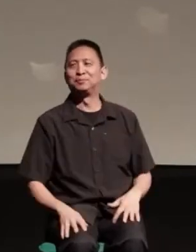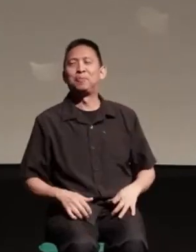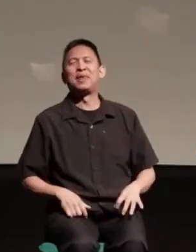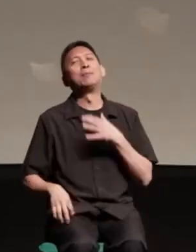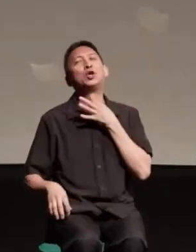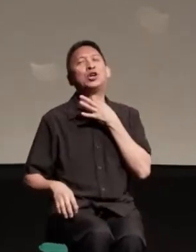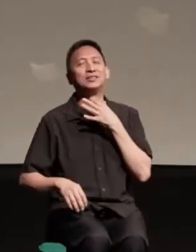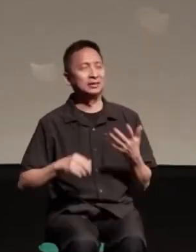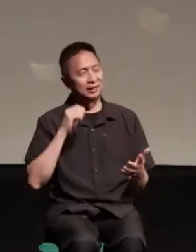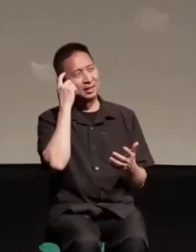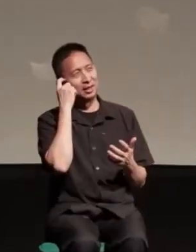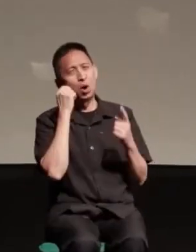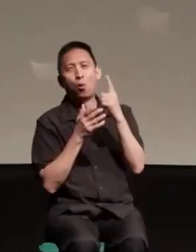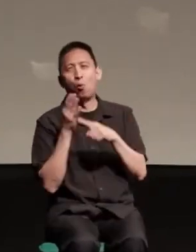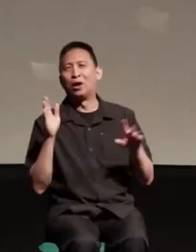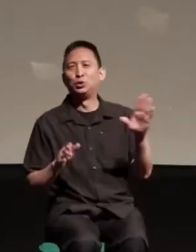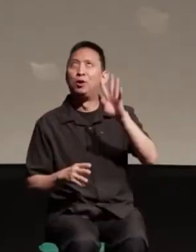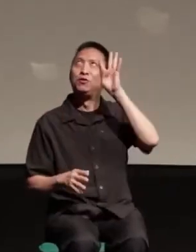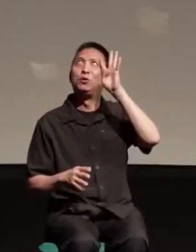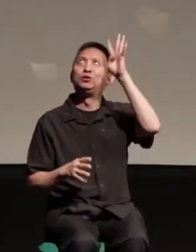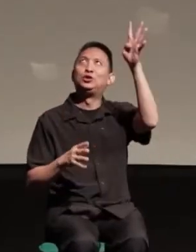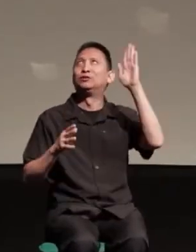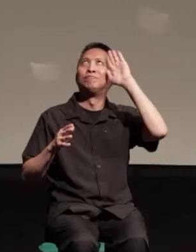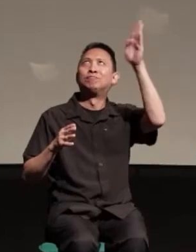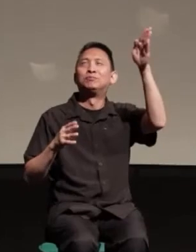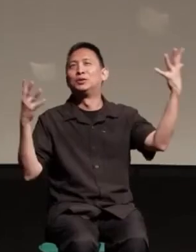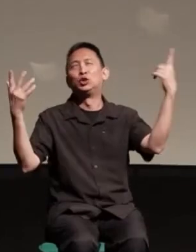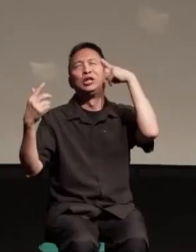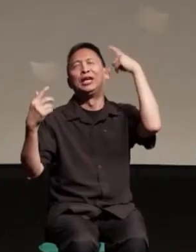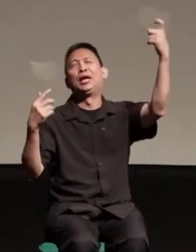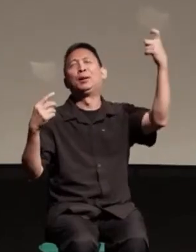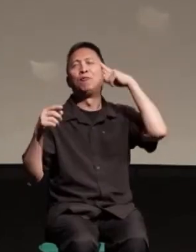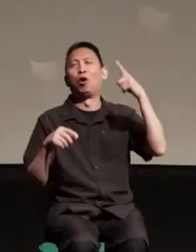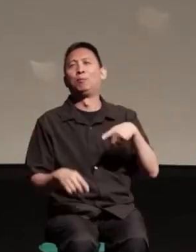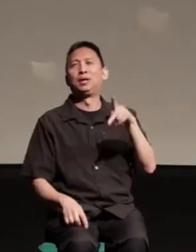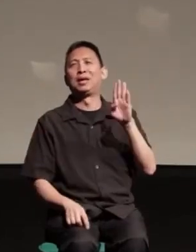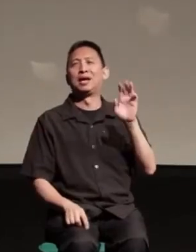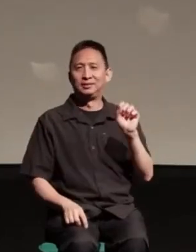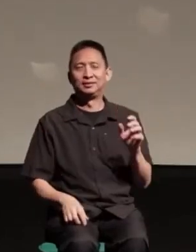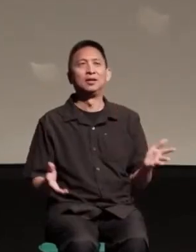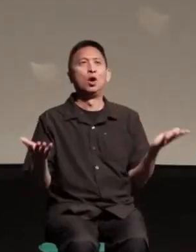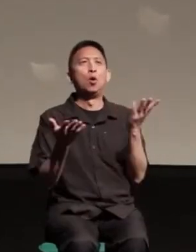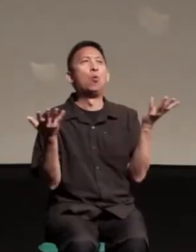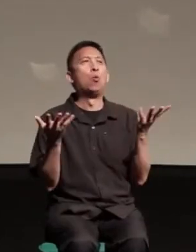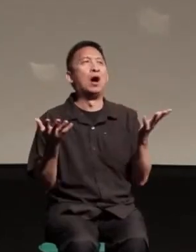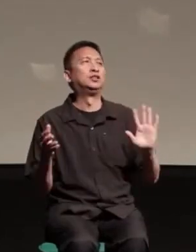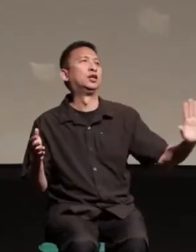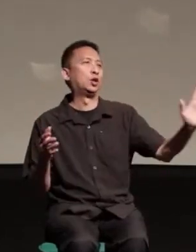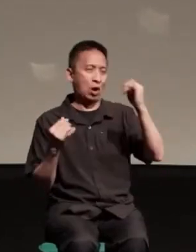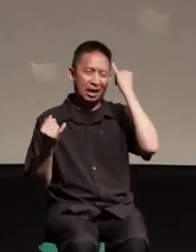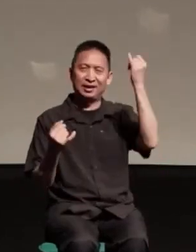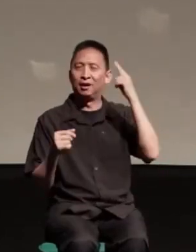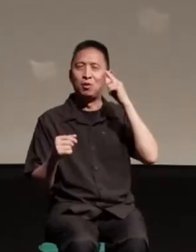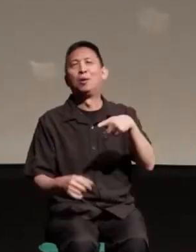what's the future you dream for public media? How would it be better for from your individual perspectives as a filmmaker or